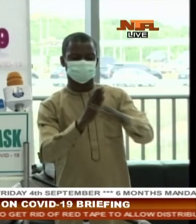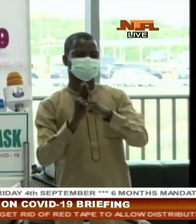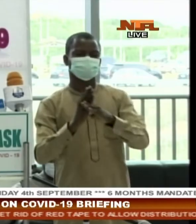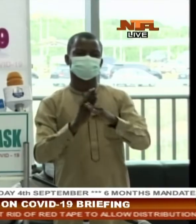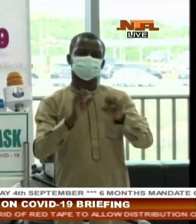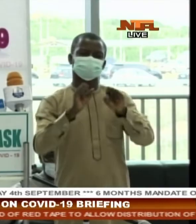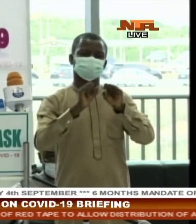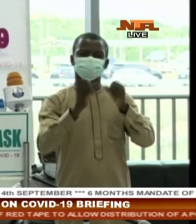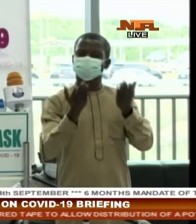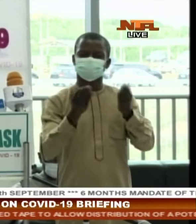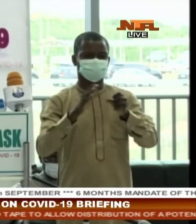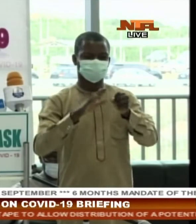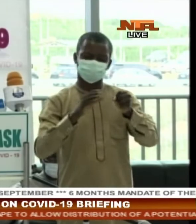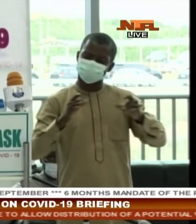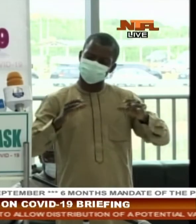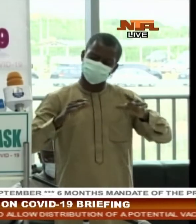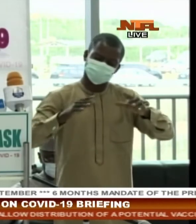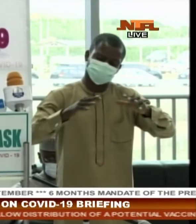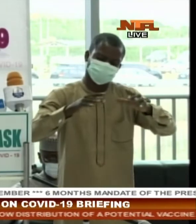physical distancing.